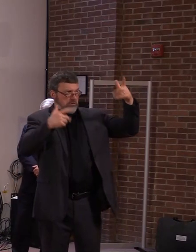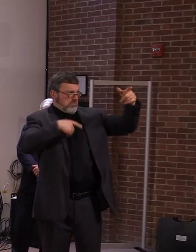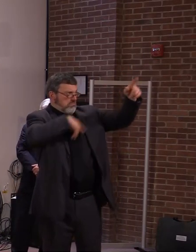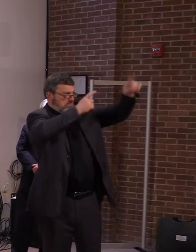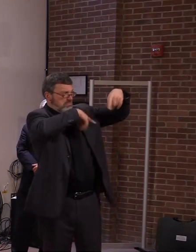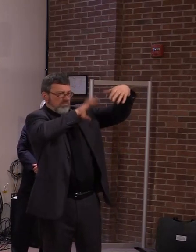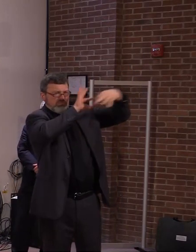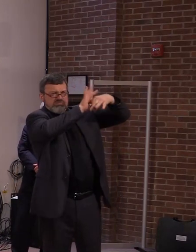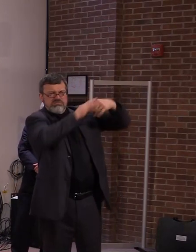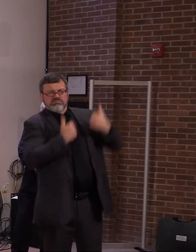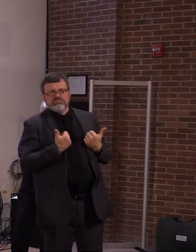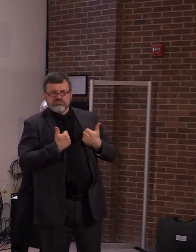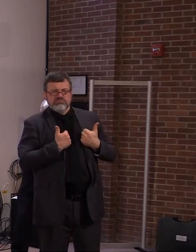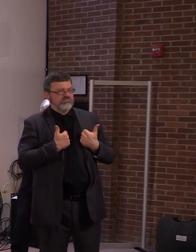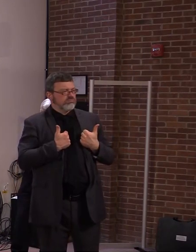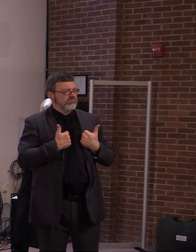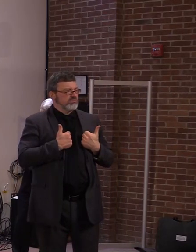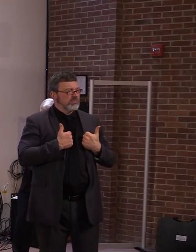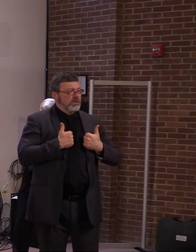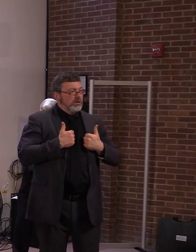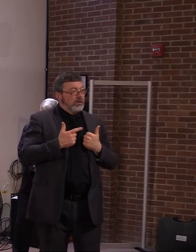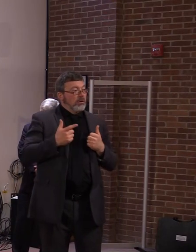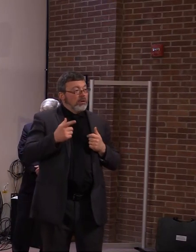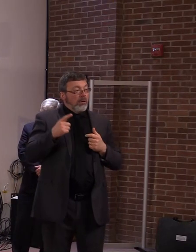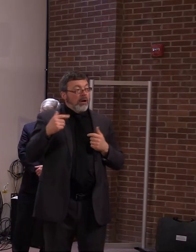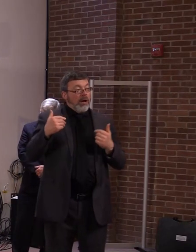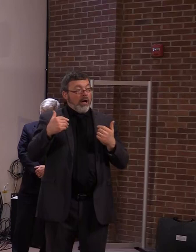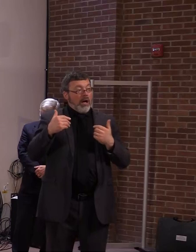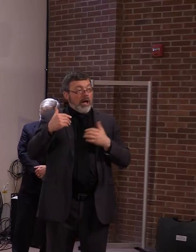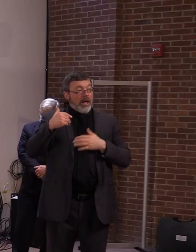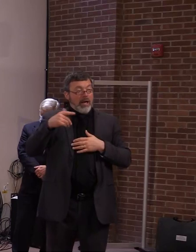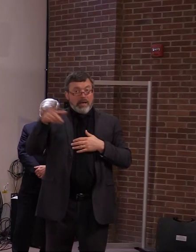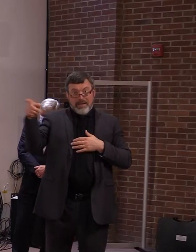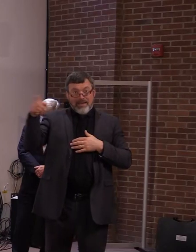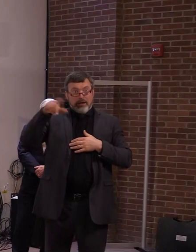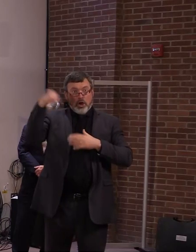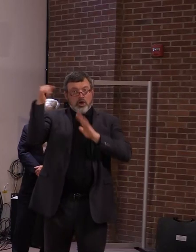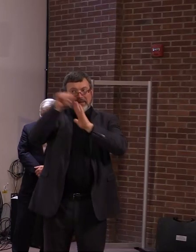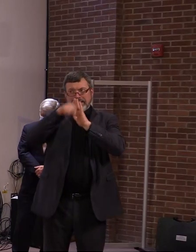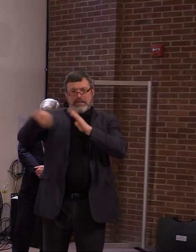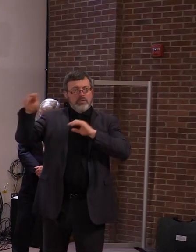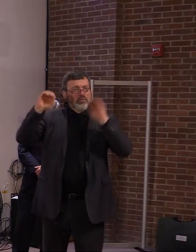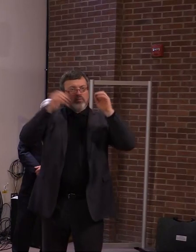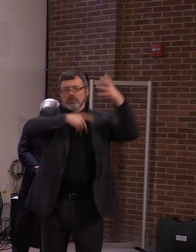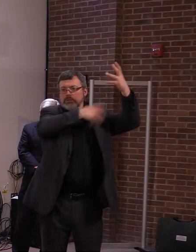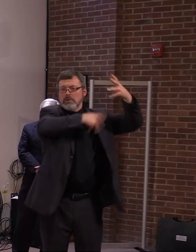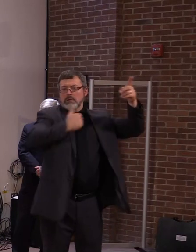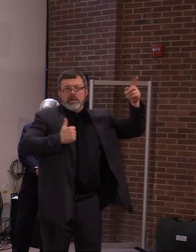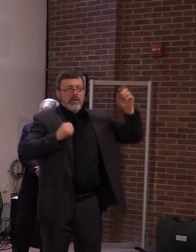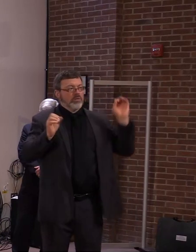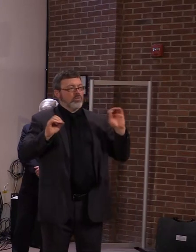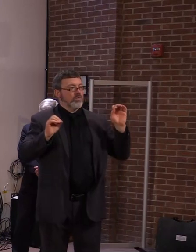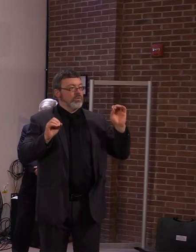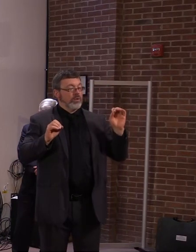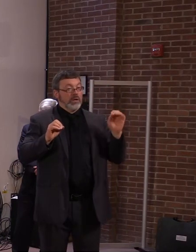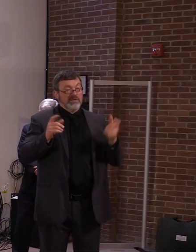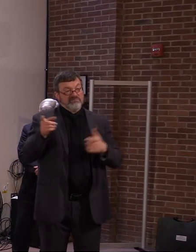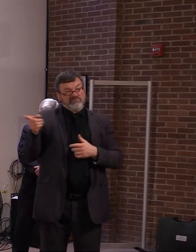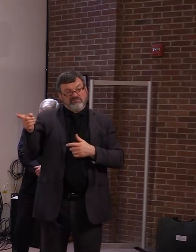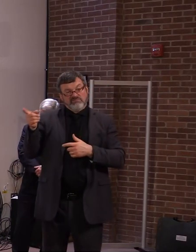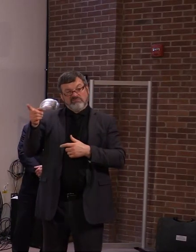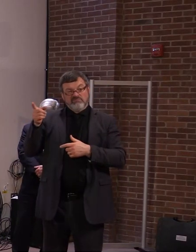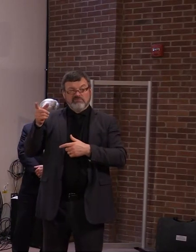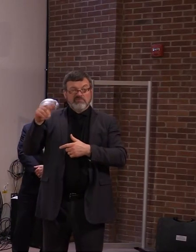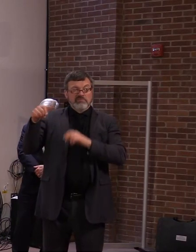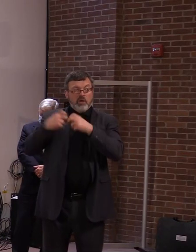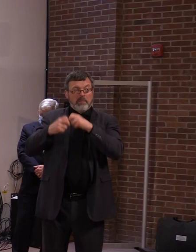understand other states that don't have that capacity that we do. And with some of what we've